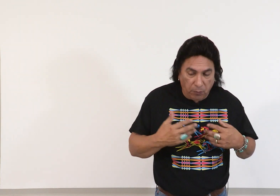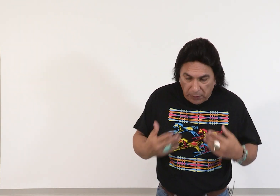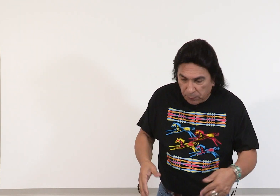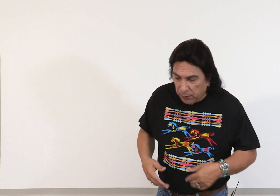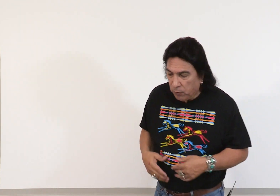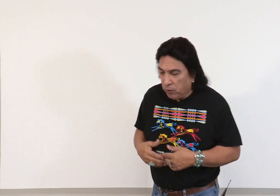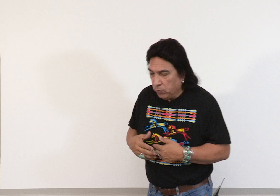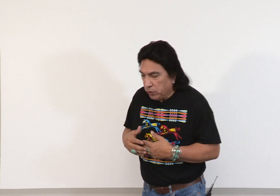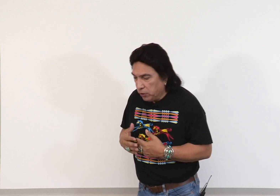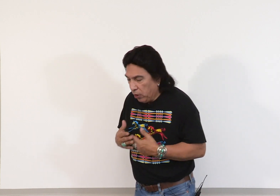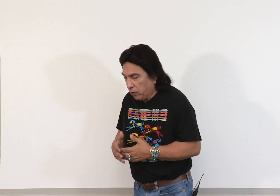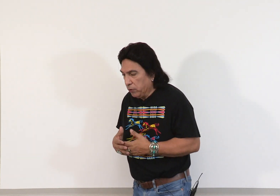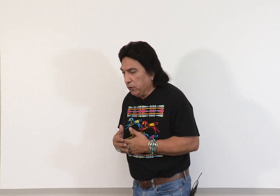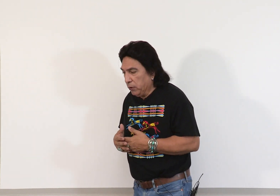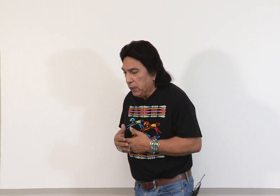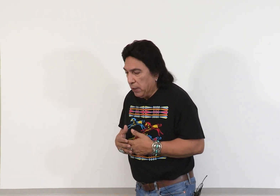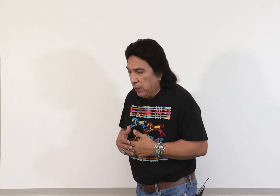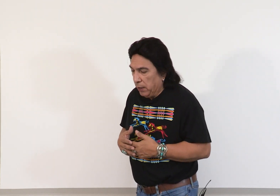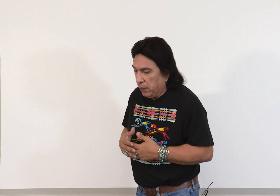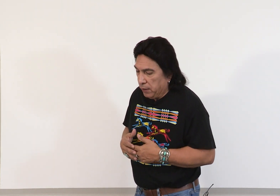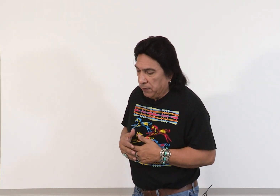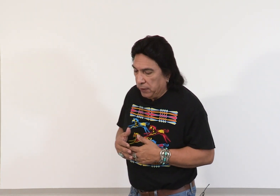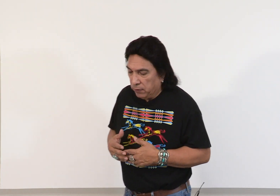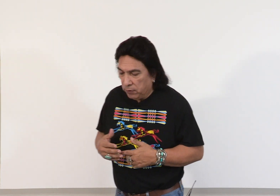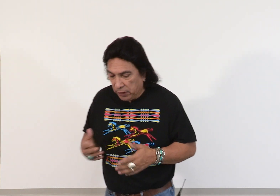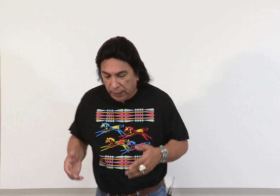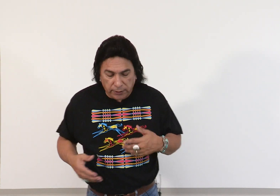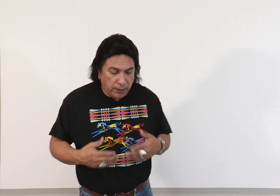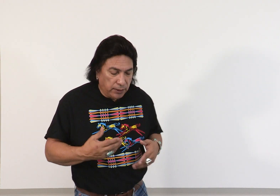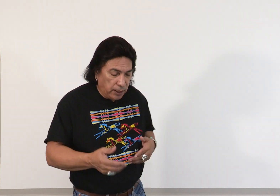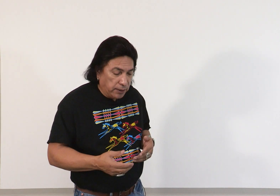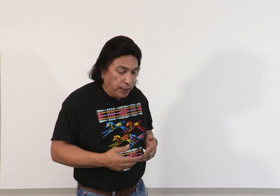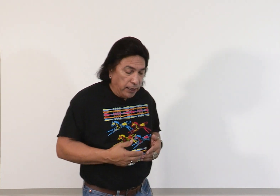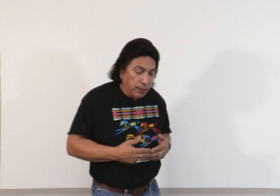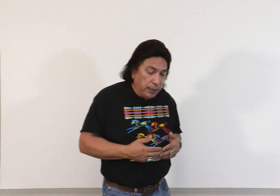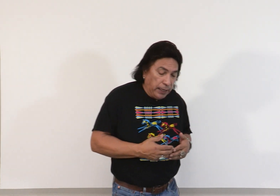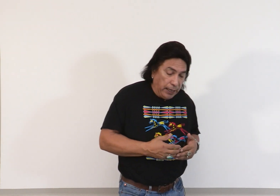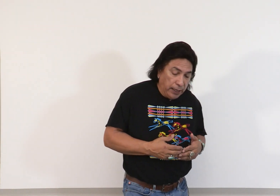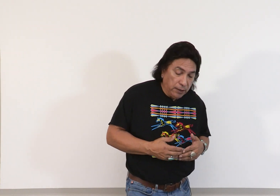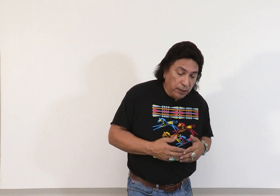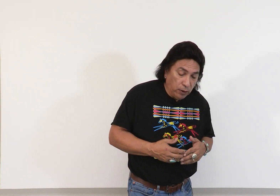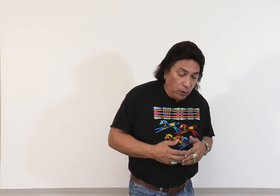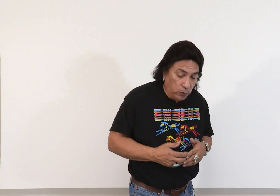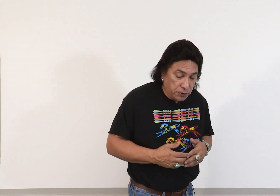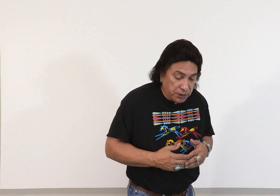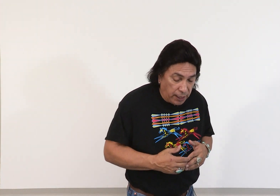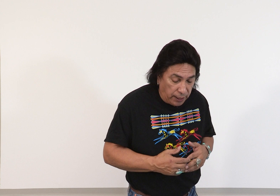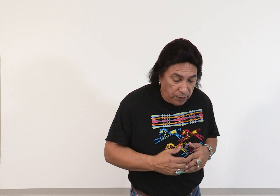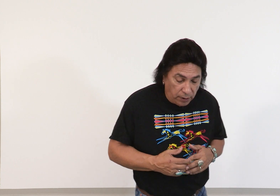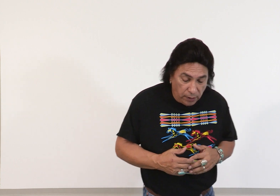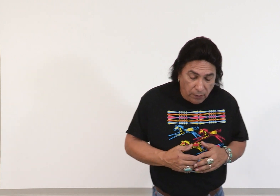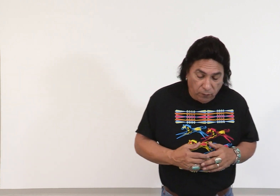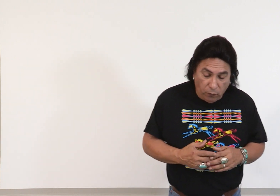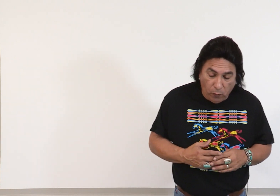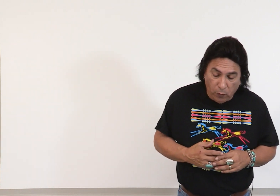many people go to the doctor, clinics, things like that, and the old sign for